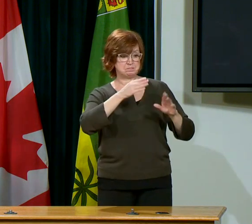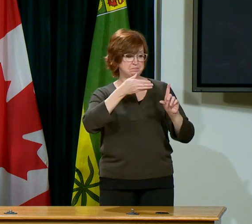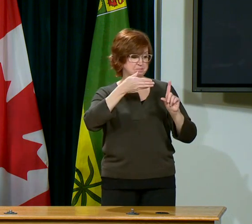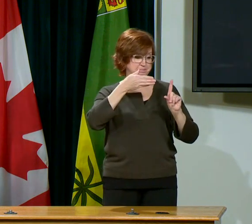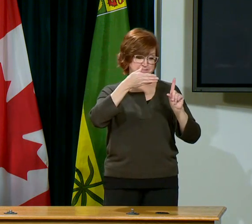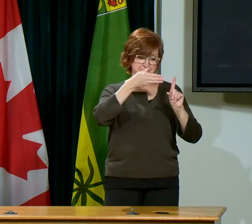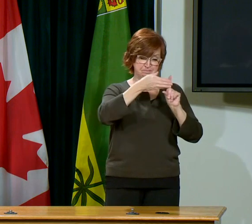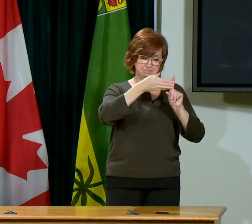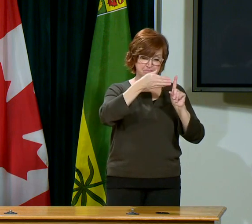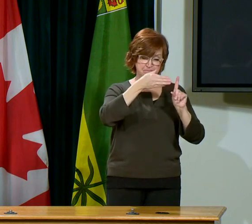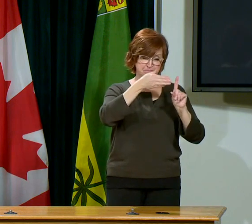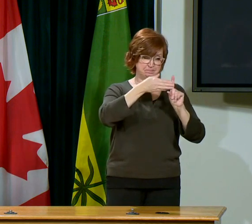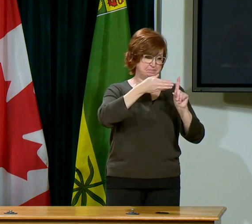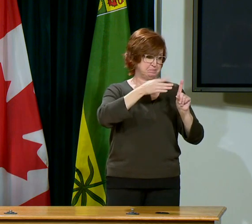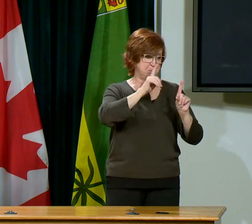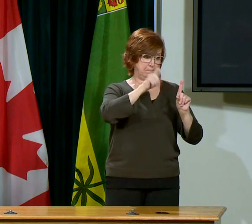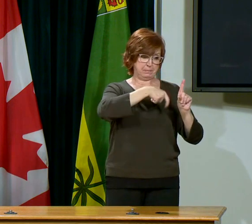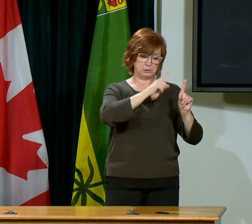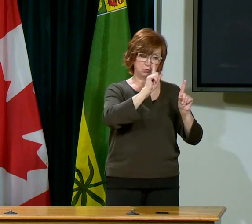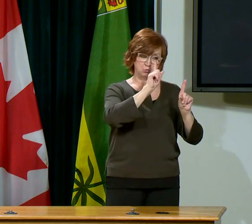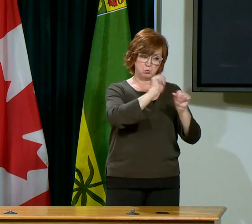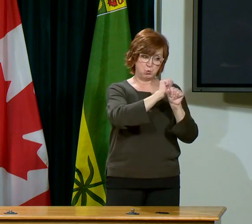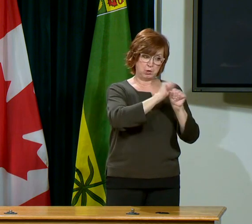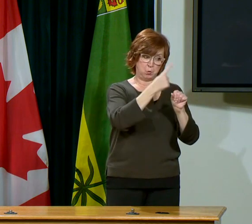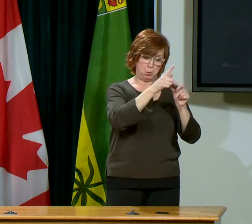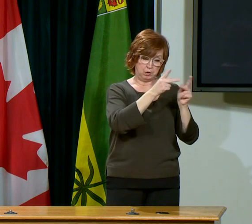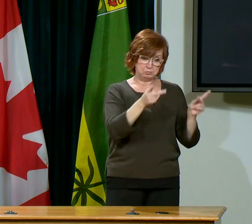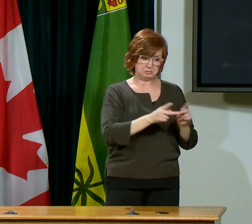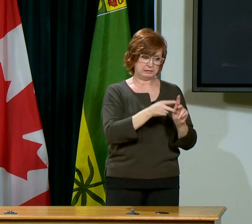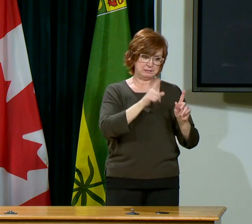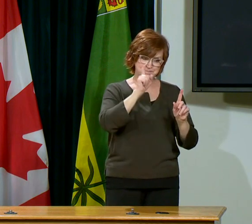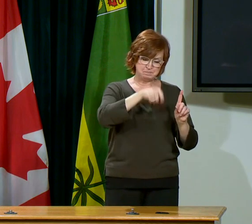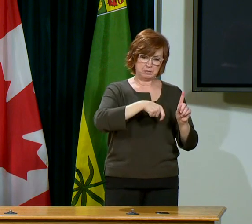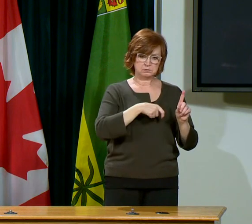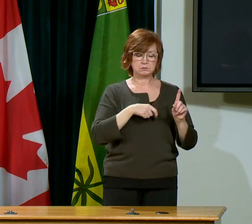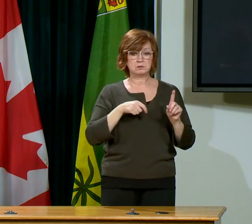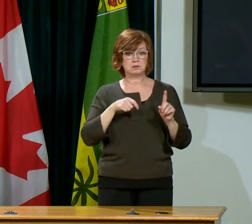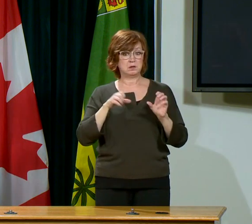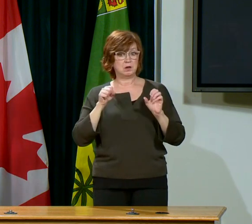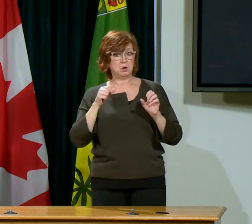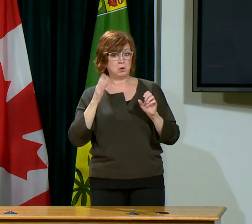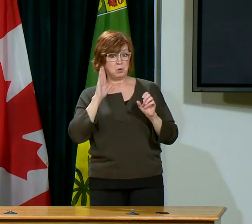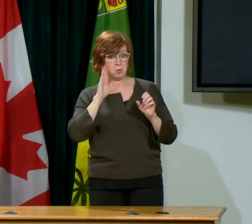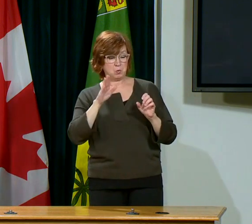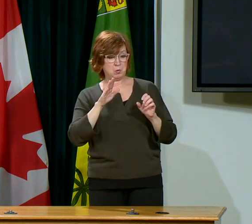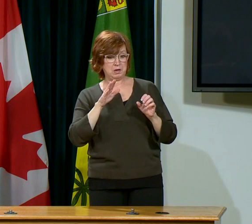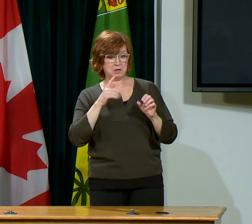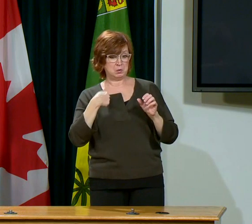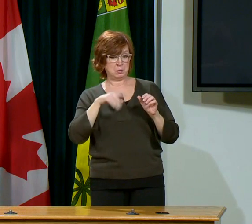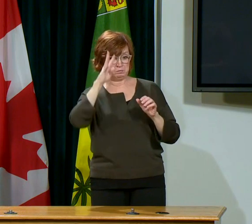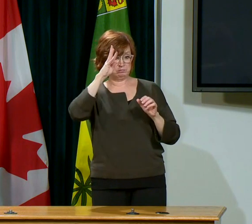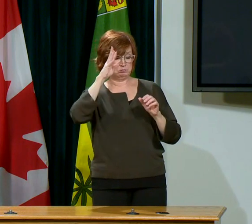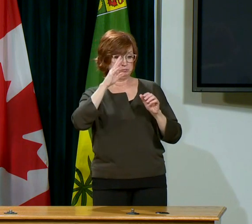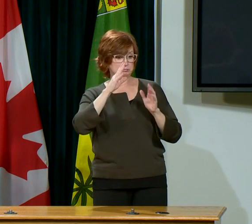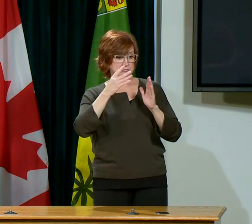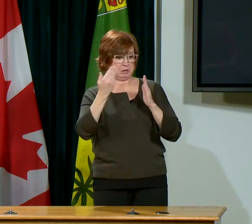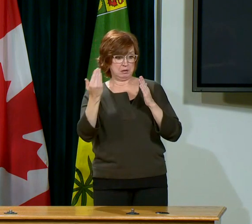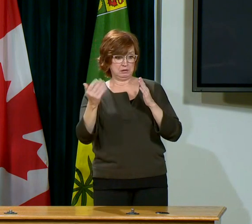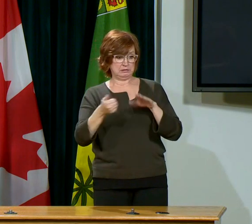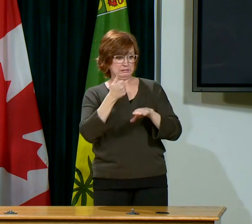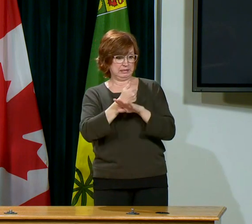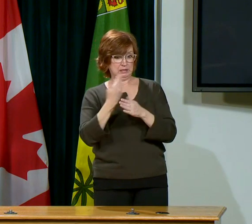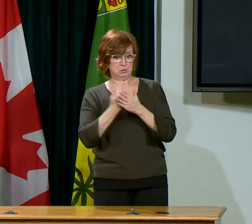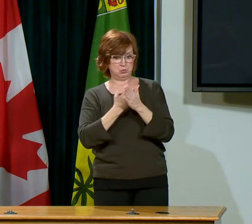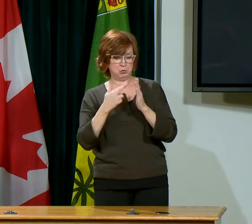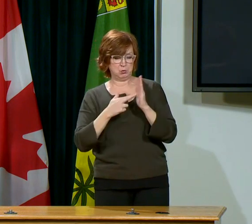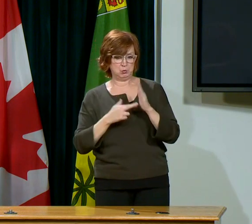to do that based on the workforce that's available. And the other highlight I'll have is, as you know, through our experiences in other jurisdictions, a very high percentage